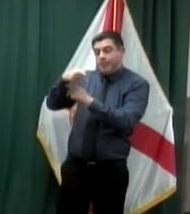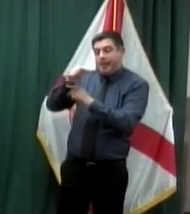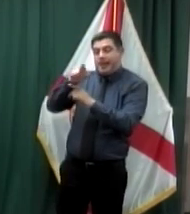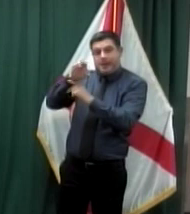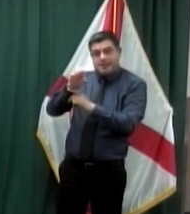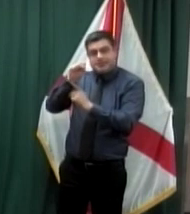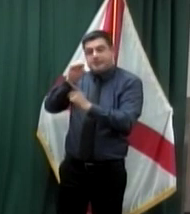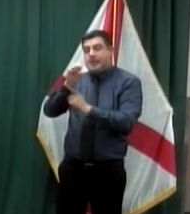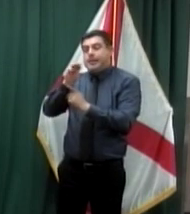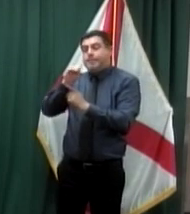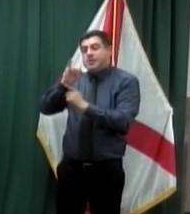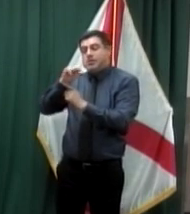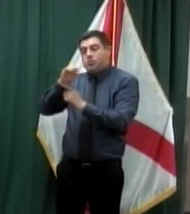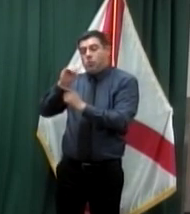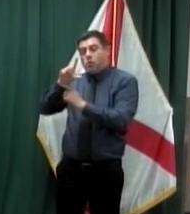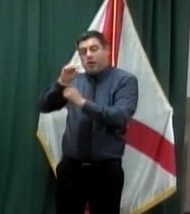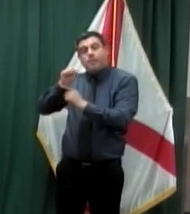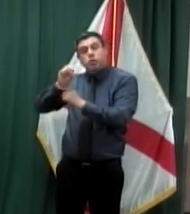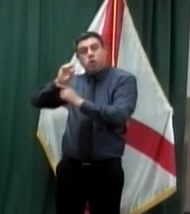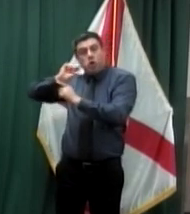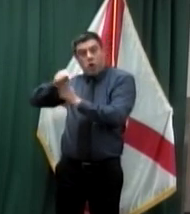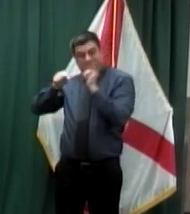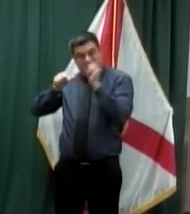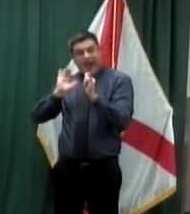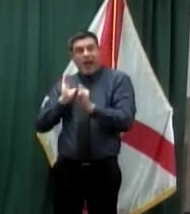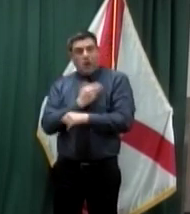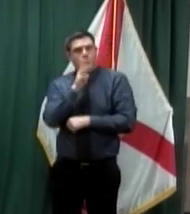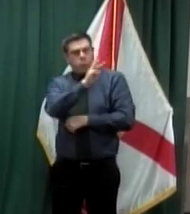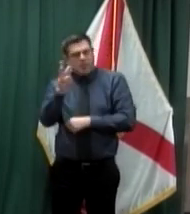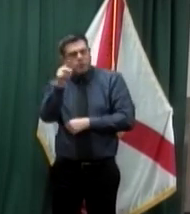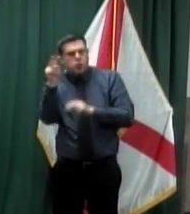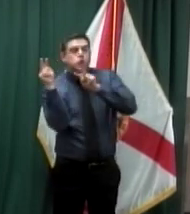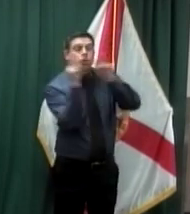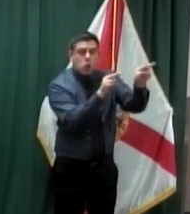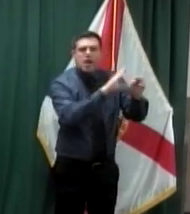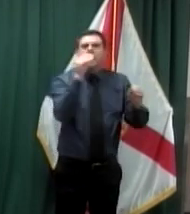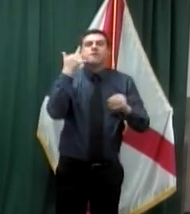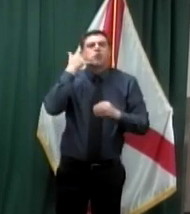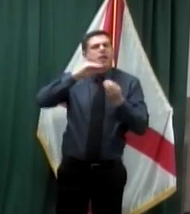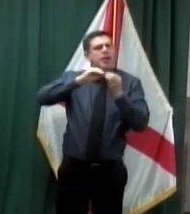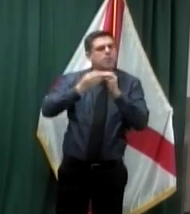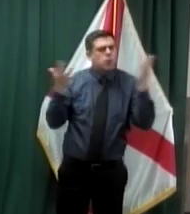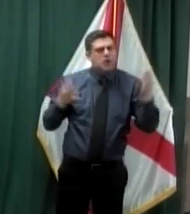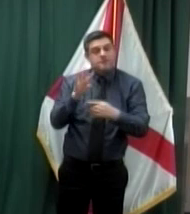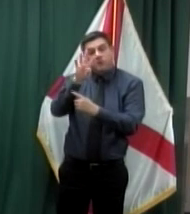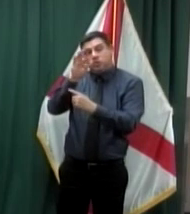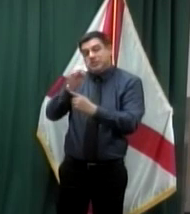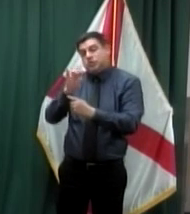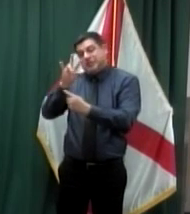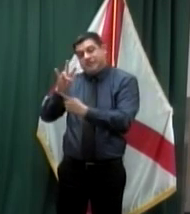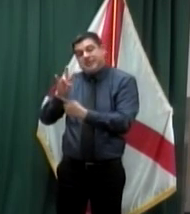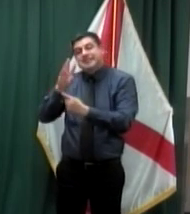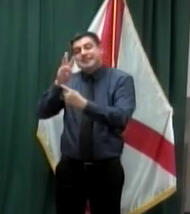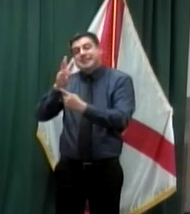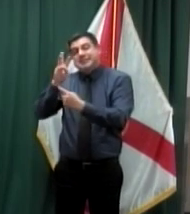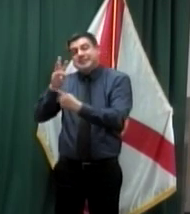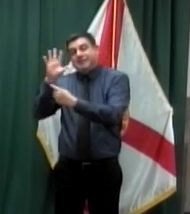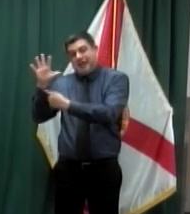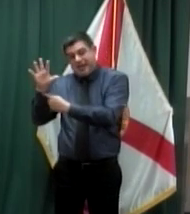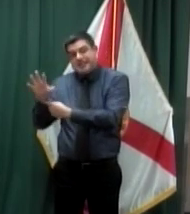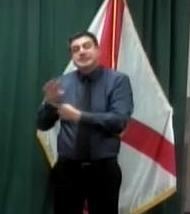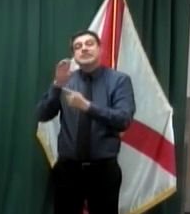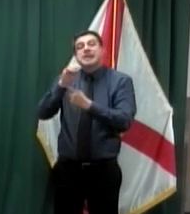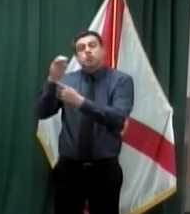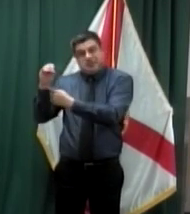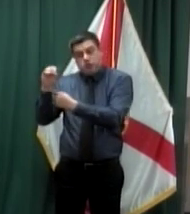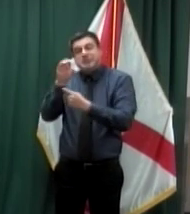407-665-0000. If you click on the business tab of that Facebook page here at prepareseminole.org, you'll see that